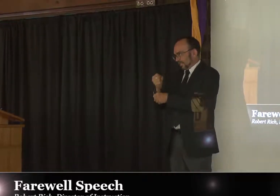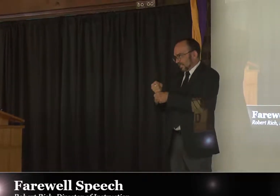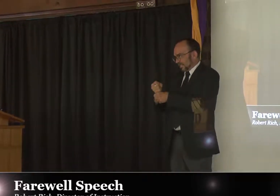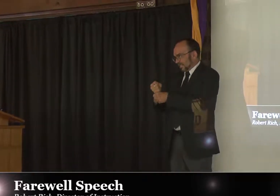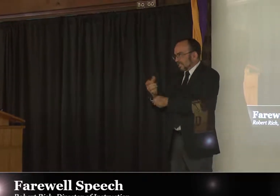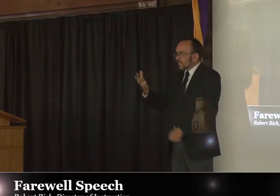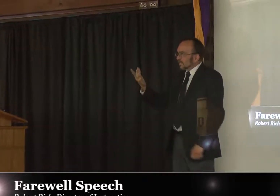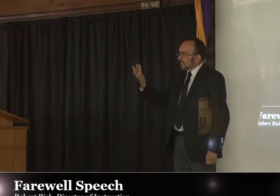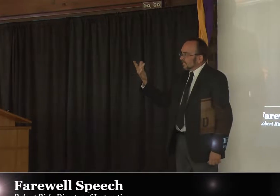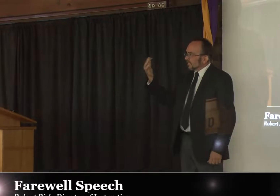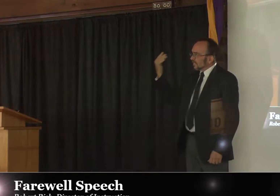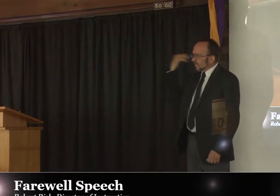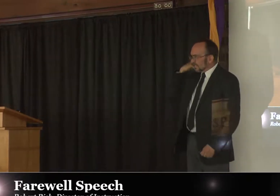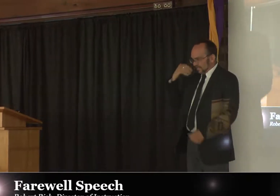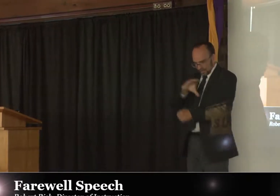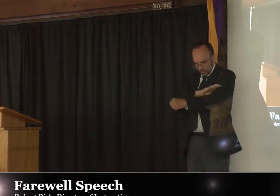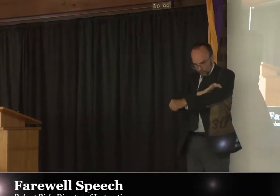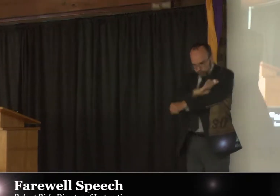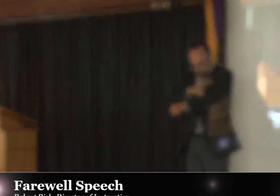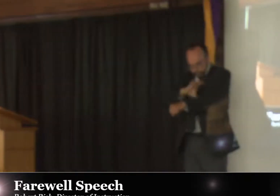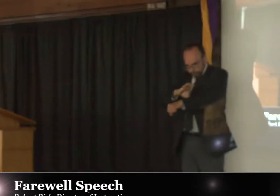years ago. It's quite a while ago.